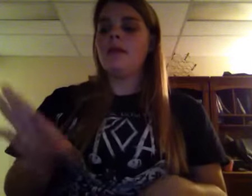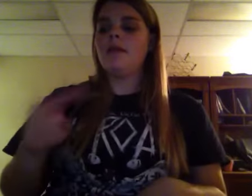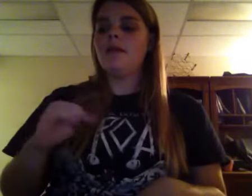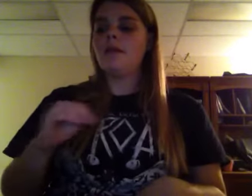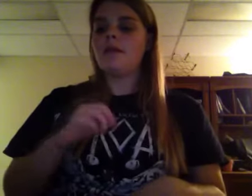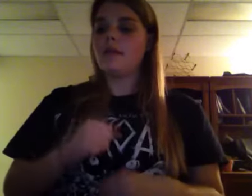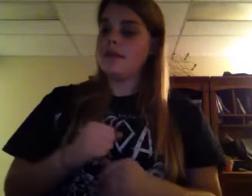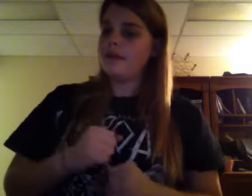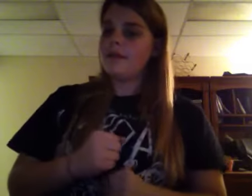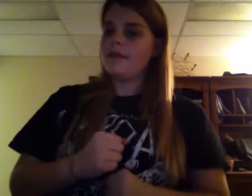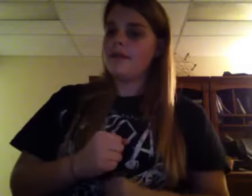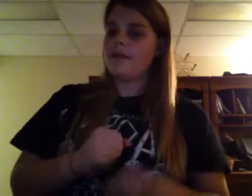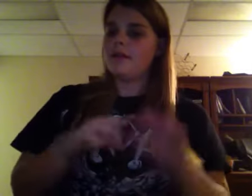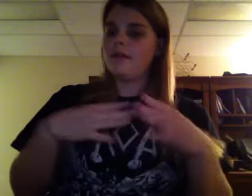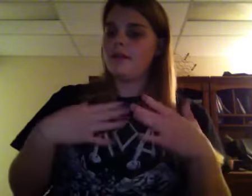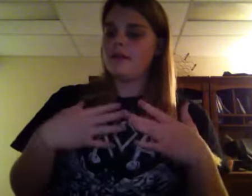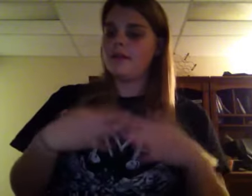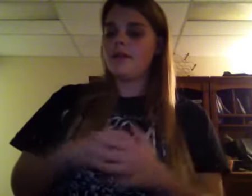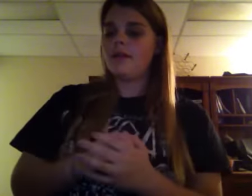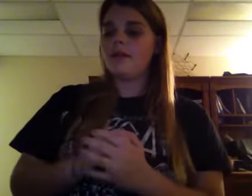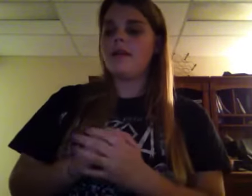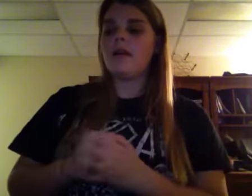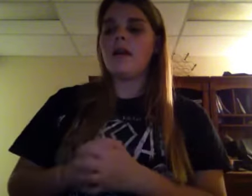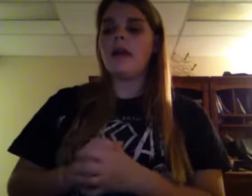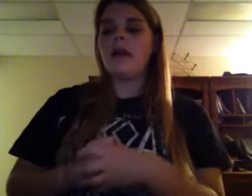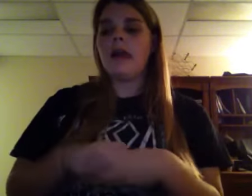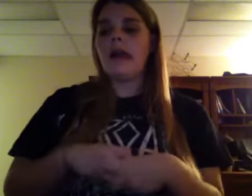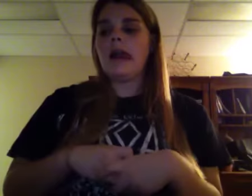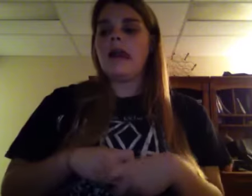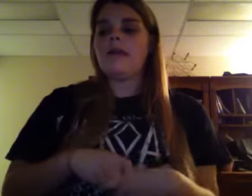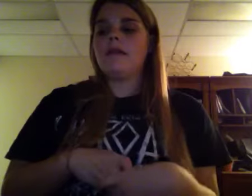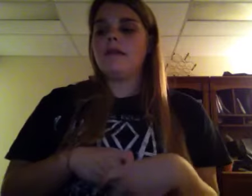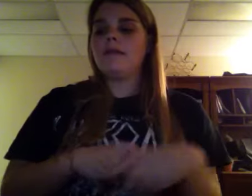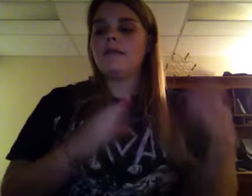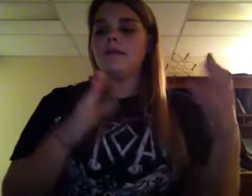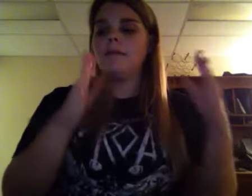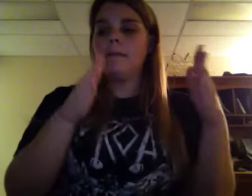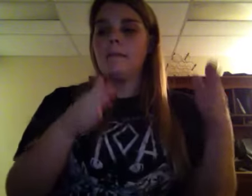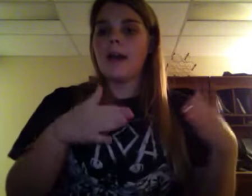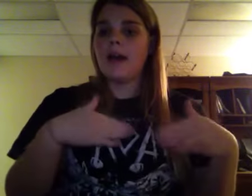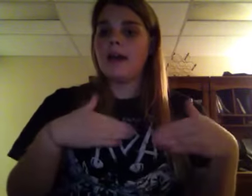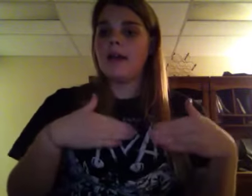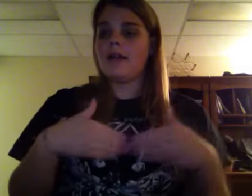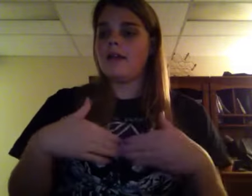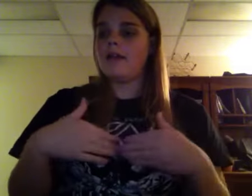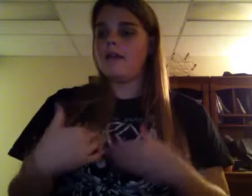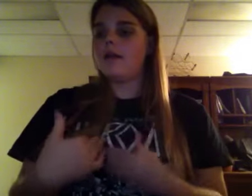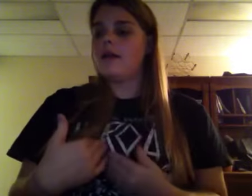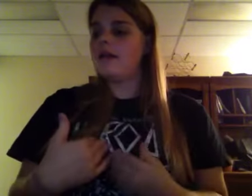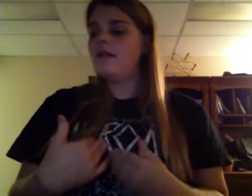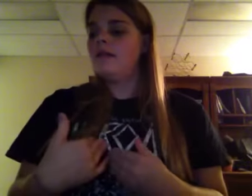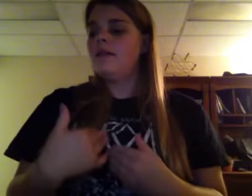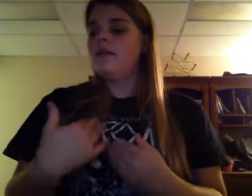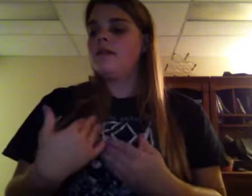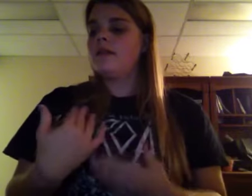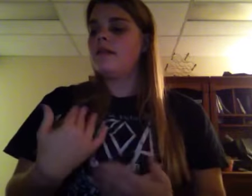So let's start with example sentences. That's what I just signed. So my ASL class starts at